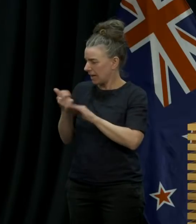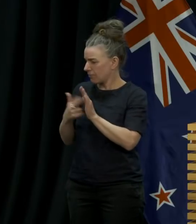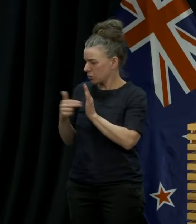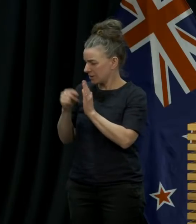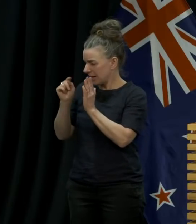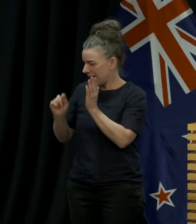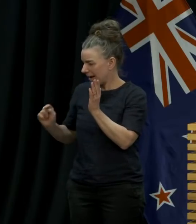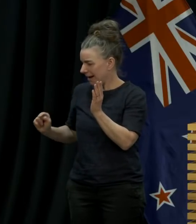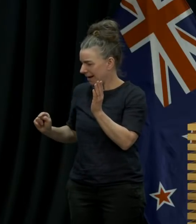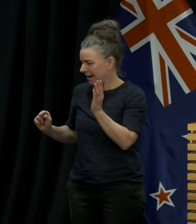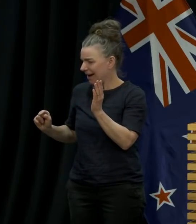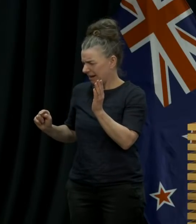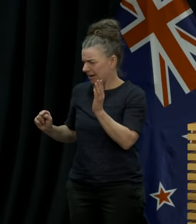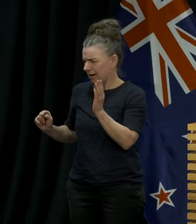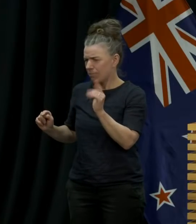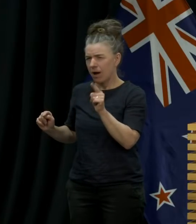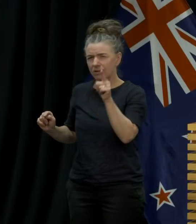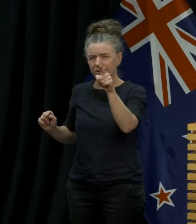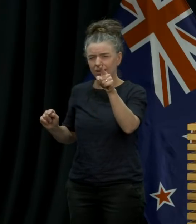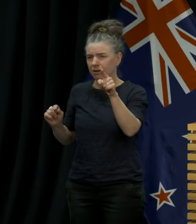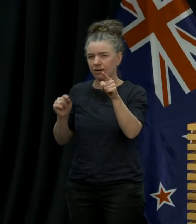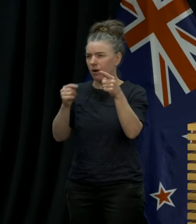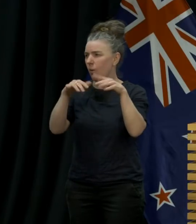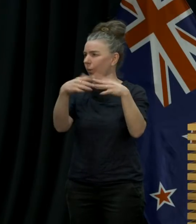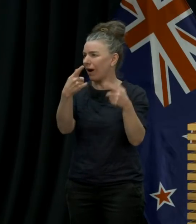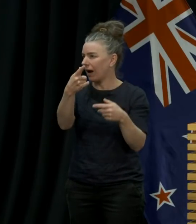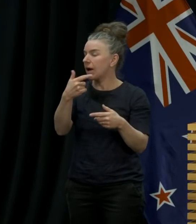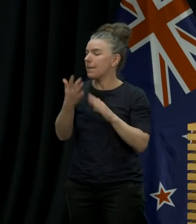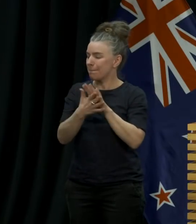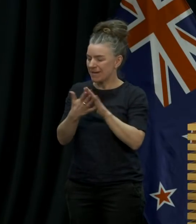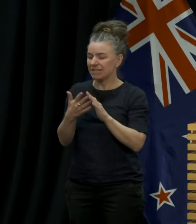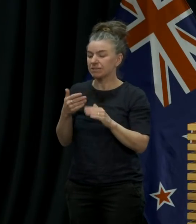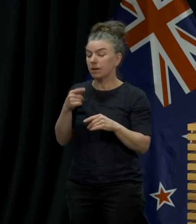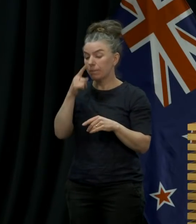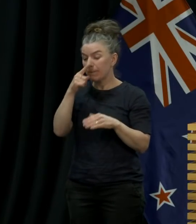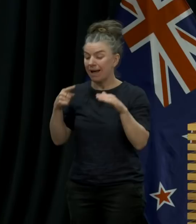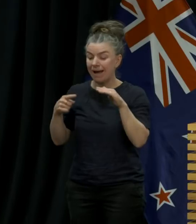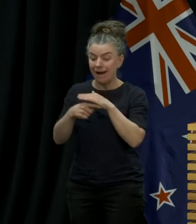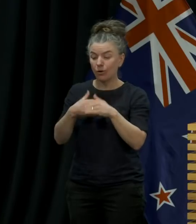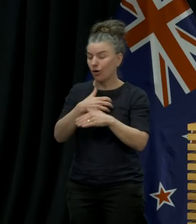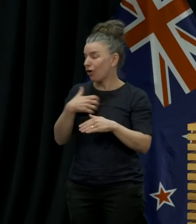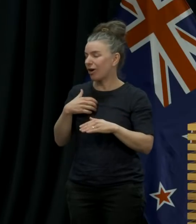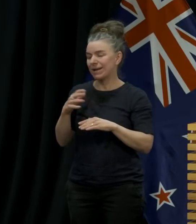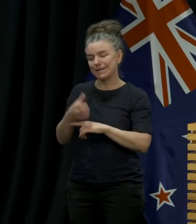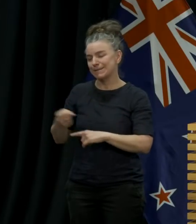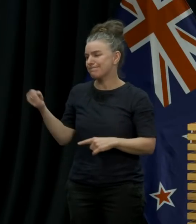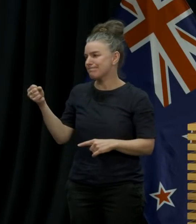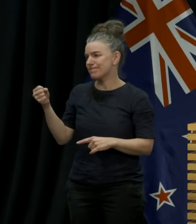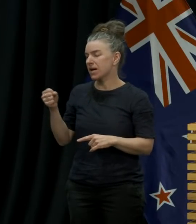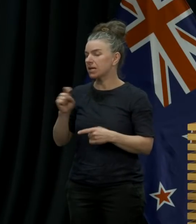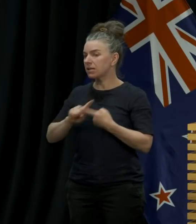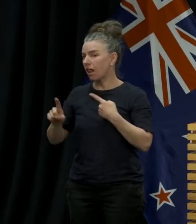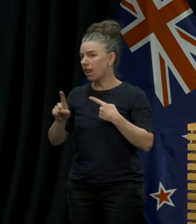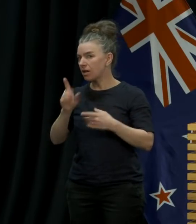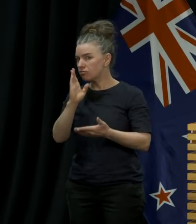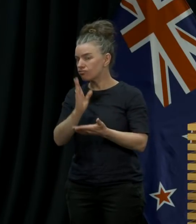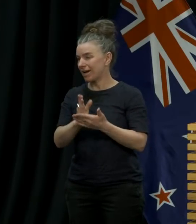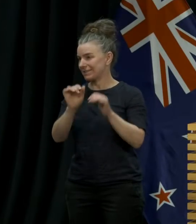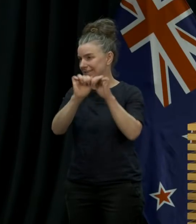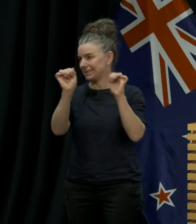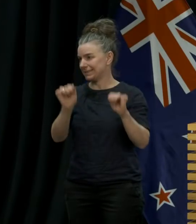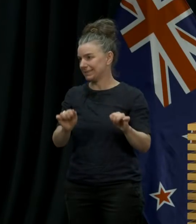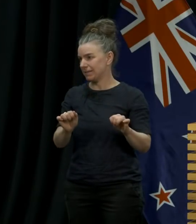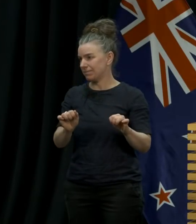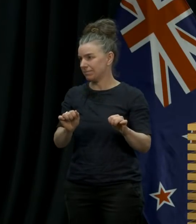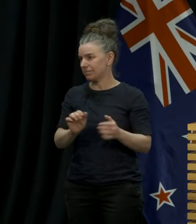have not been applied. So we will suspend access to compassionate leave until we can be confident that everything that